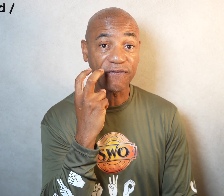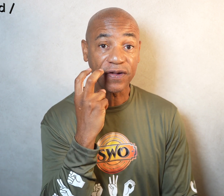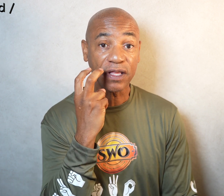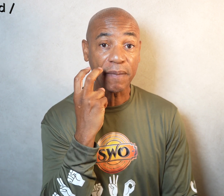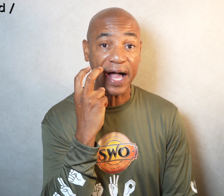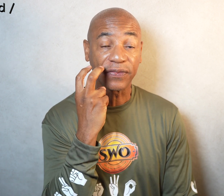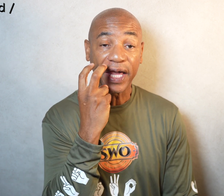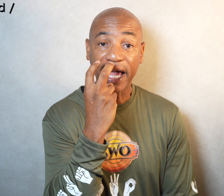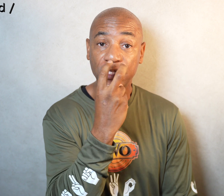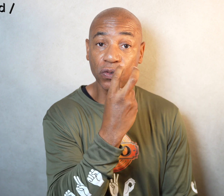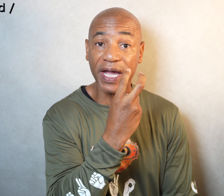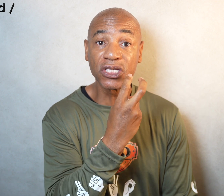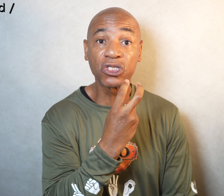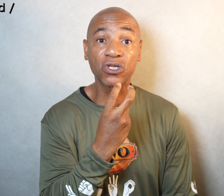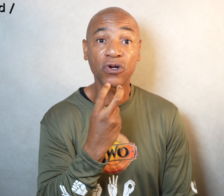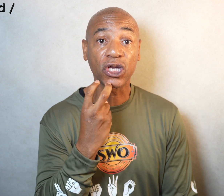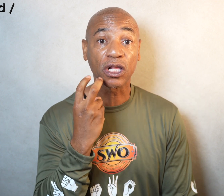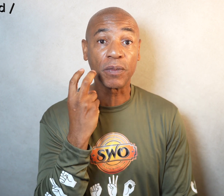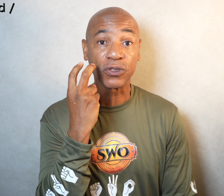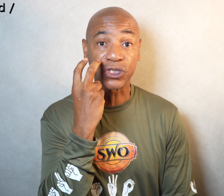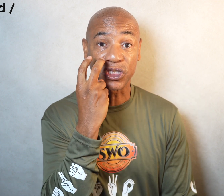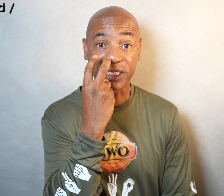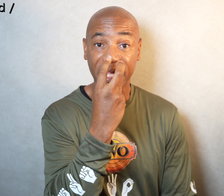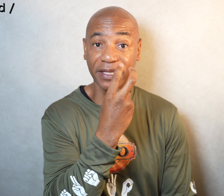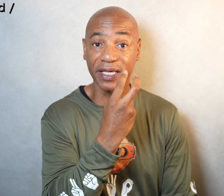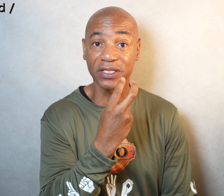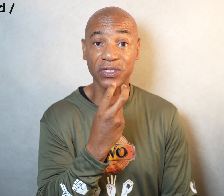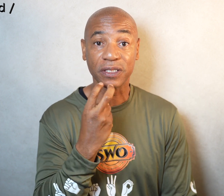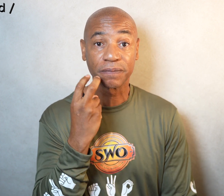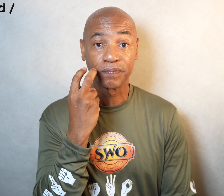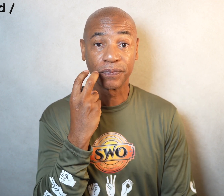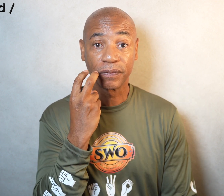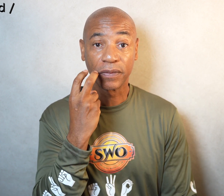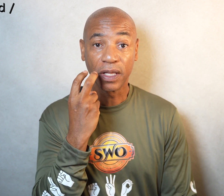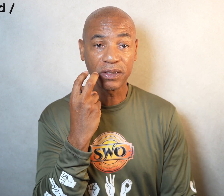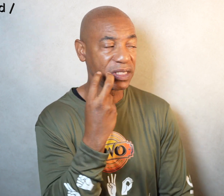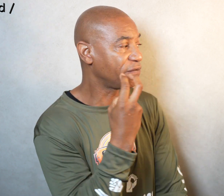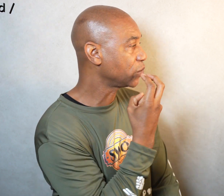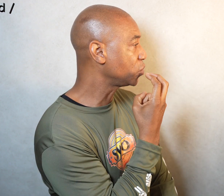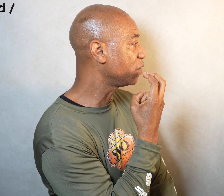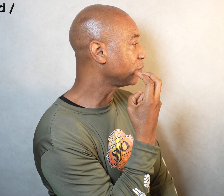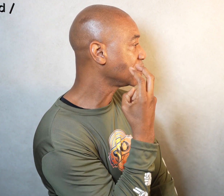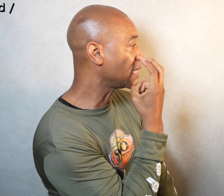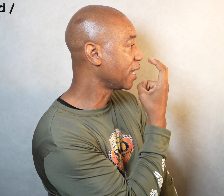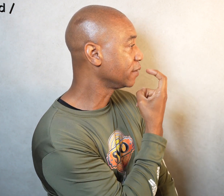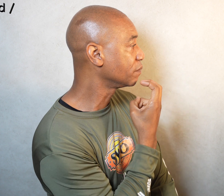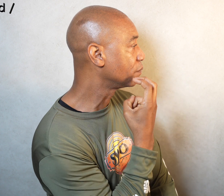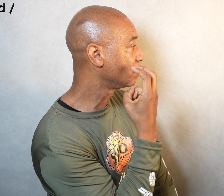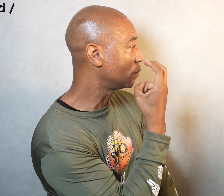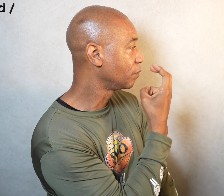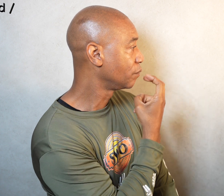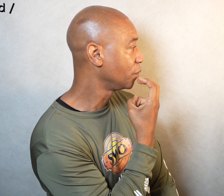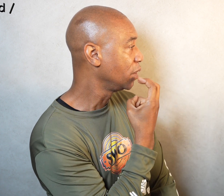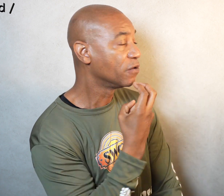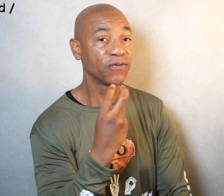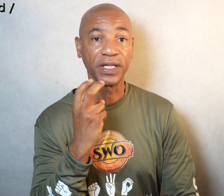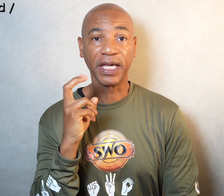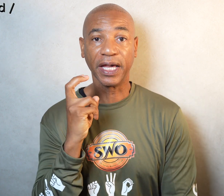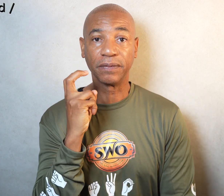front of the mouth and do a circular motion just like this. See if I can show you from the side. Front again.